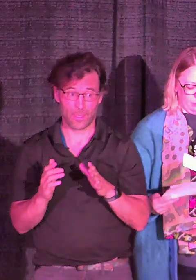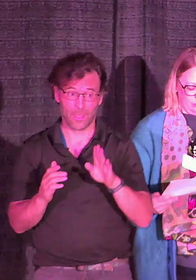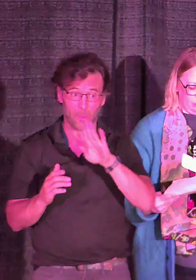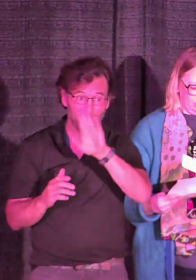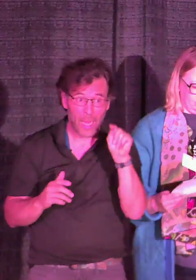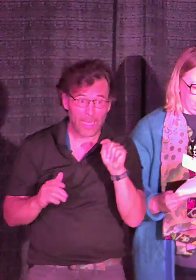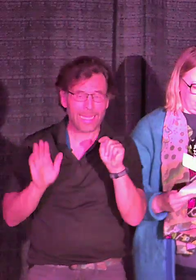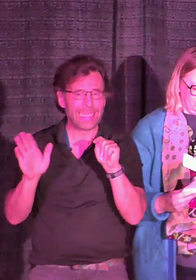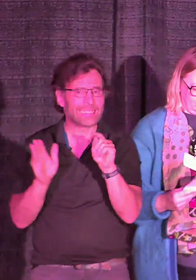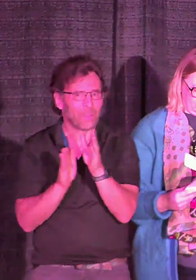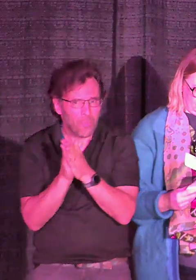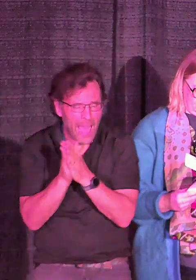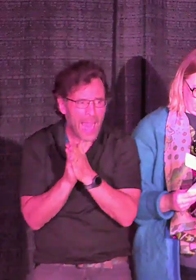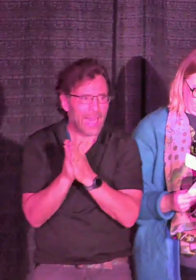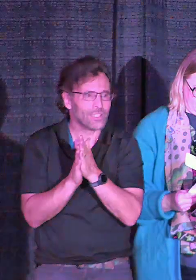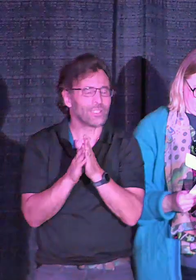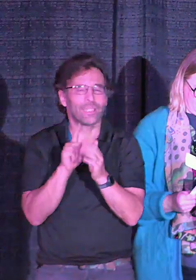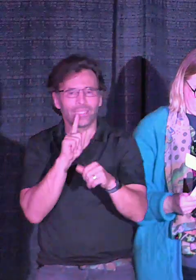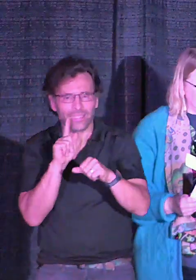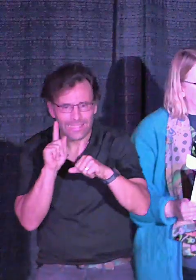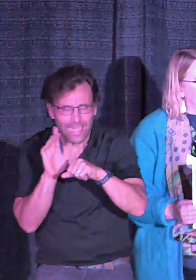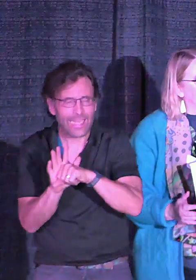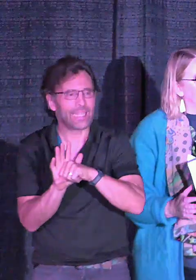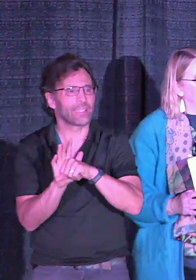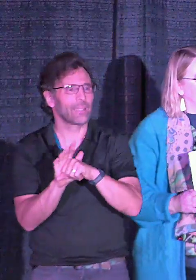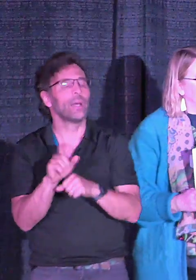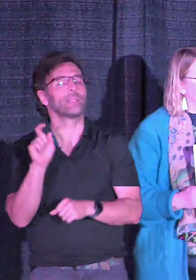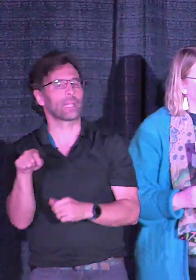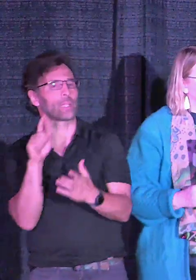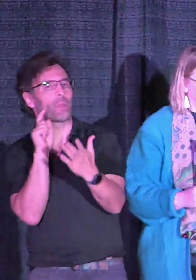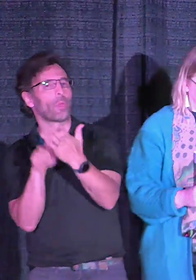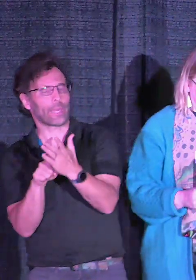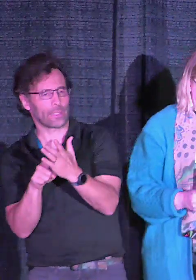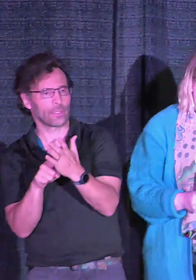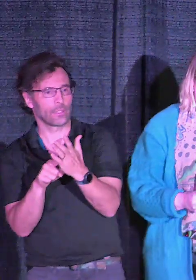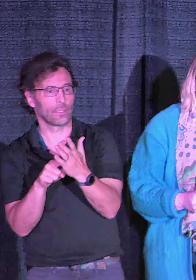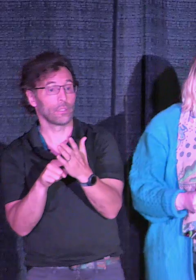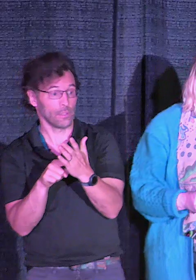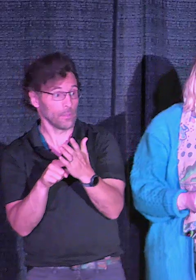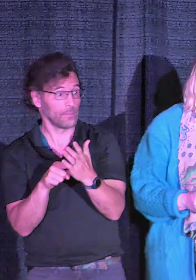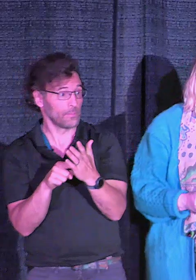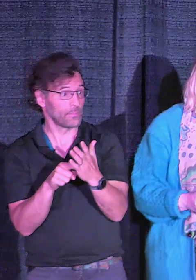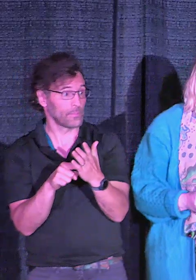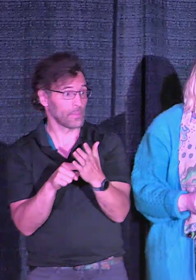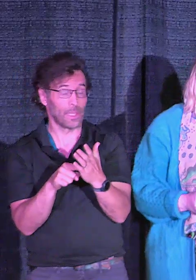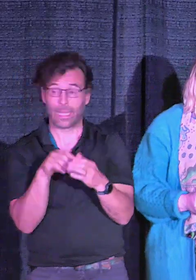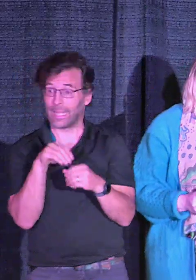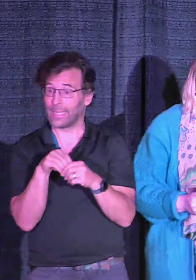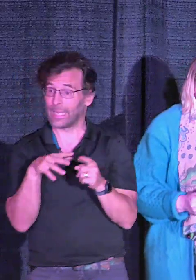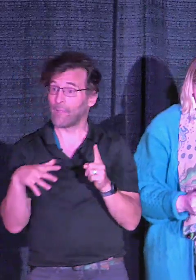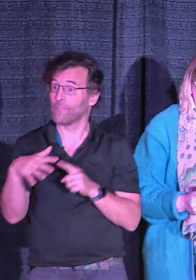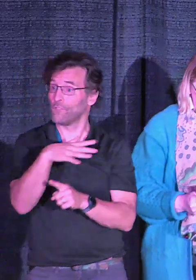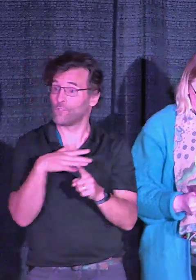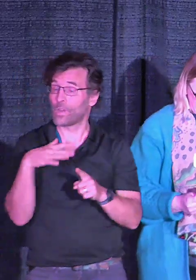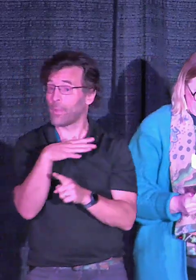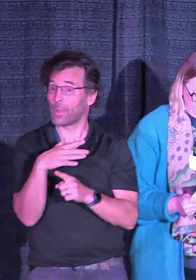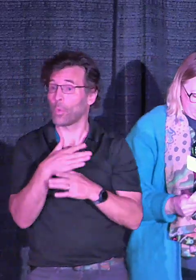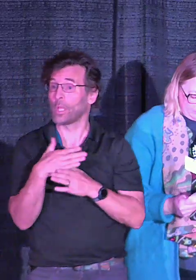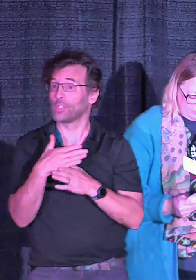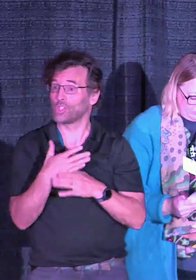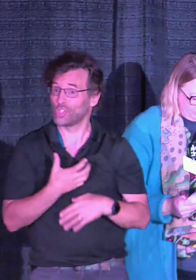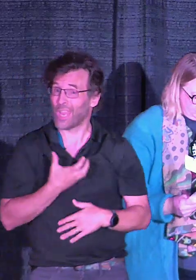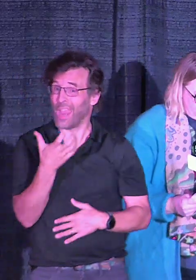but his passion and dedication needs to be recognized. To be in an environment where you share your